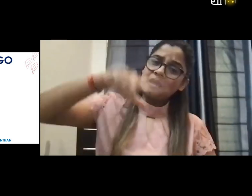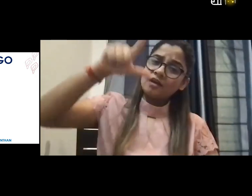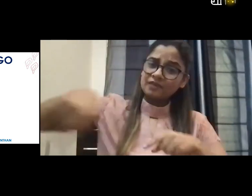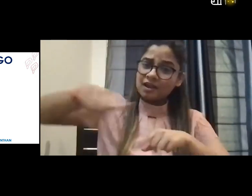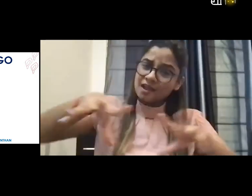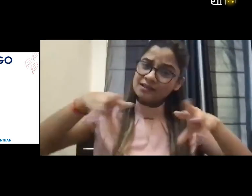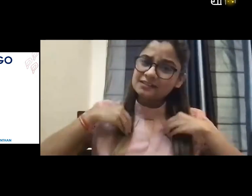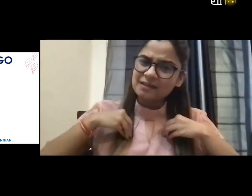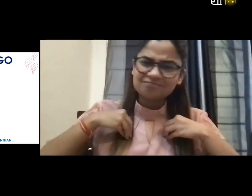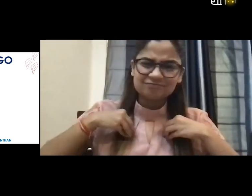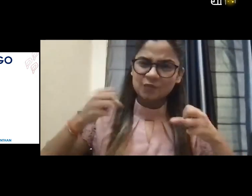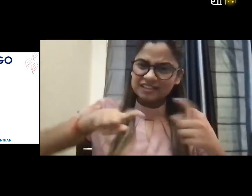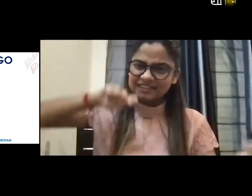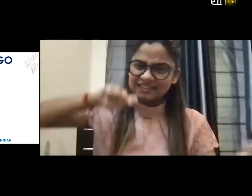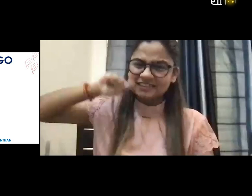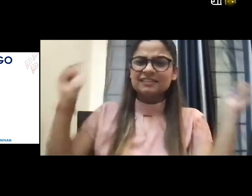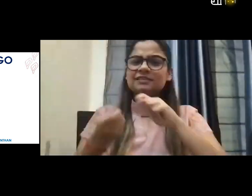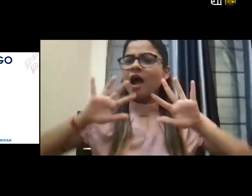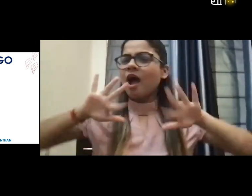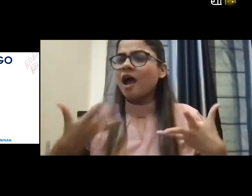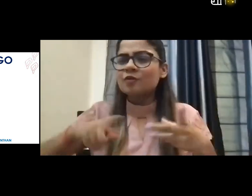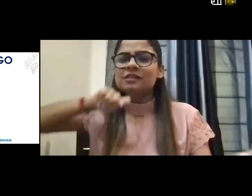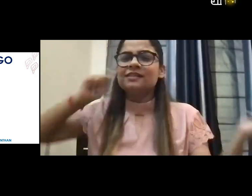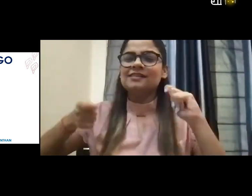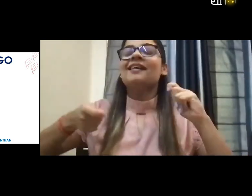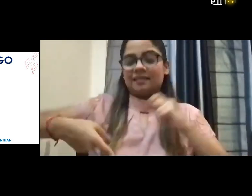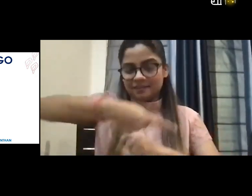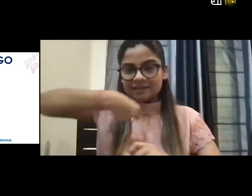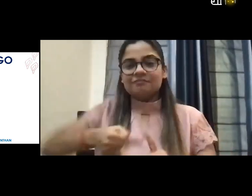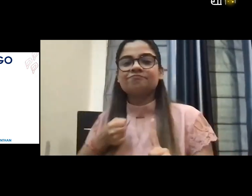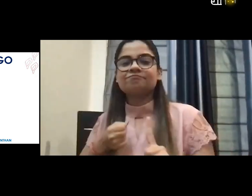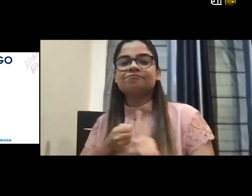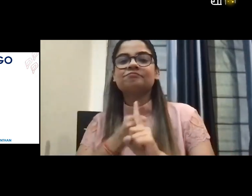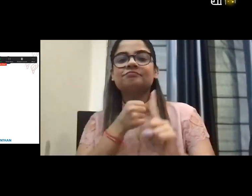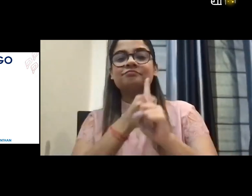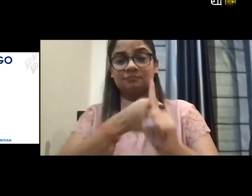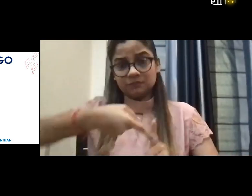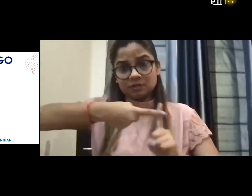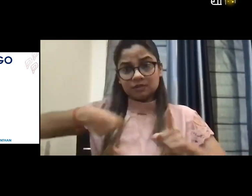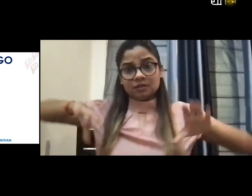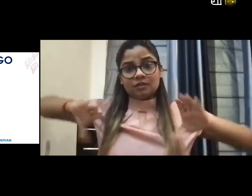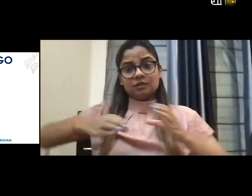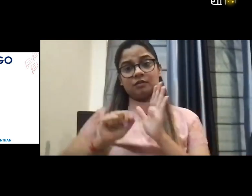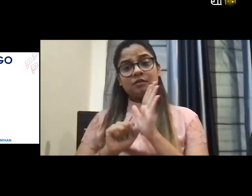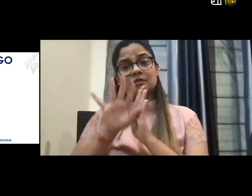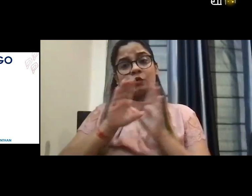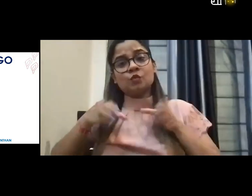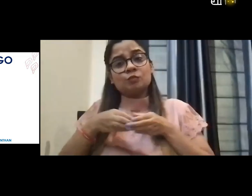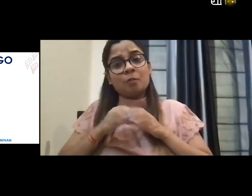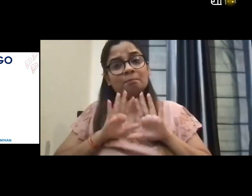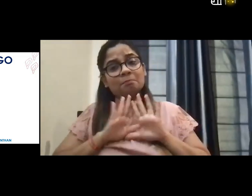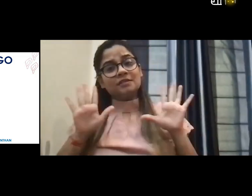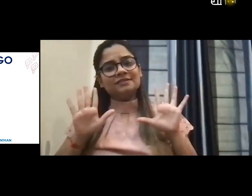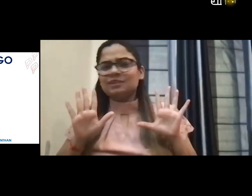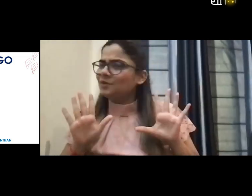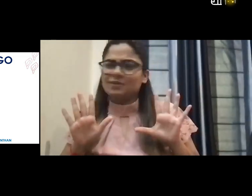are there, right? But we don't aim to live like this forever. We want change. And how does the change come? Change comes by working